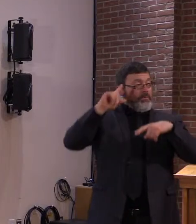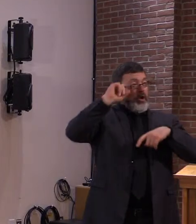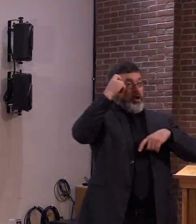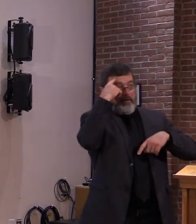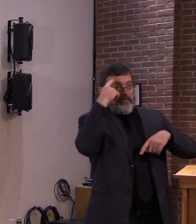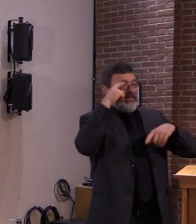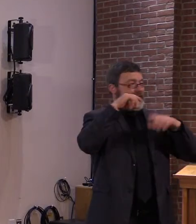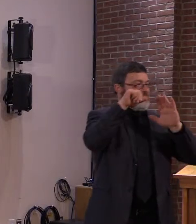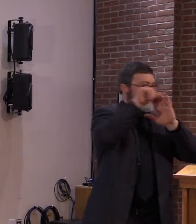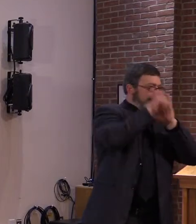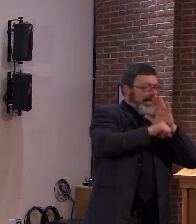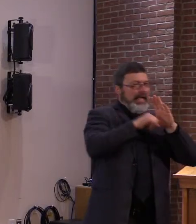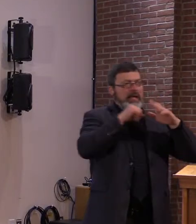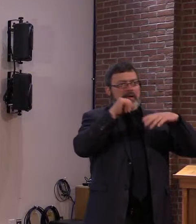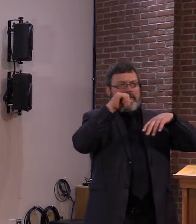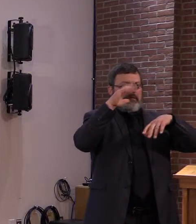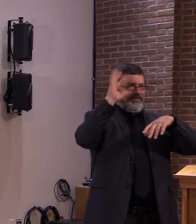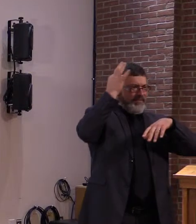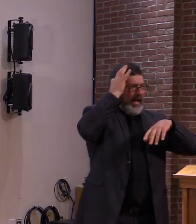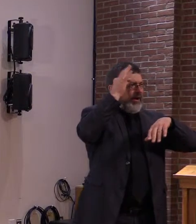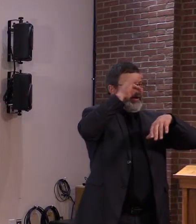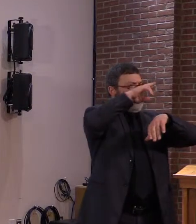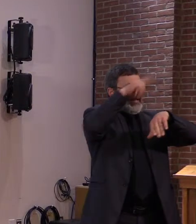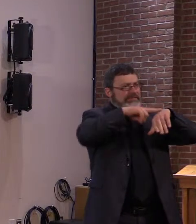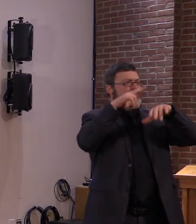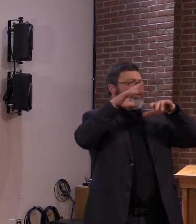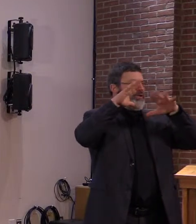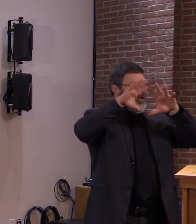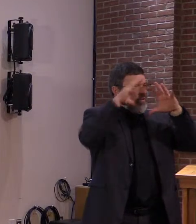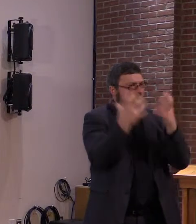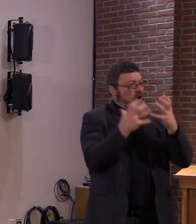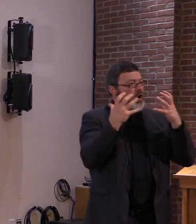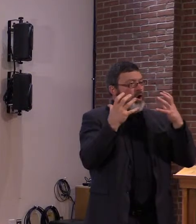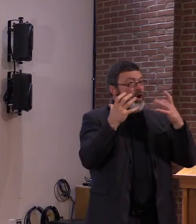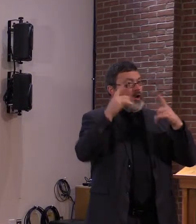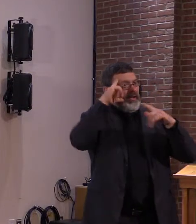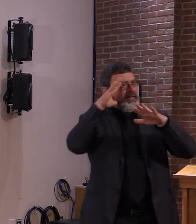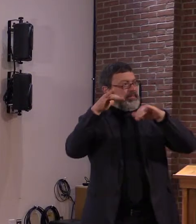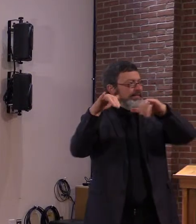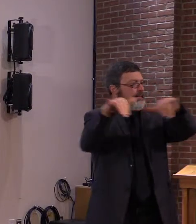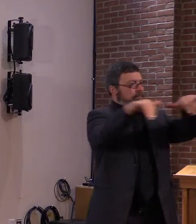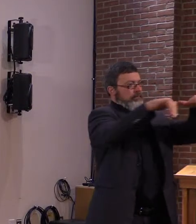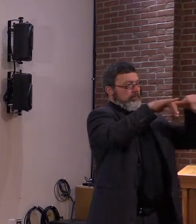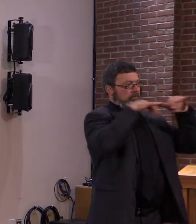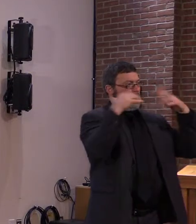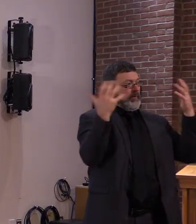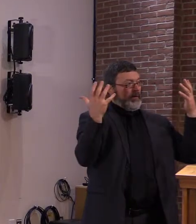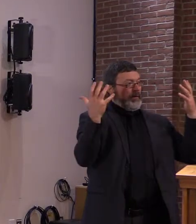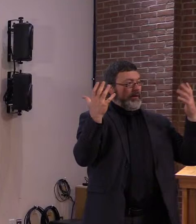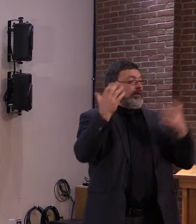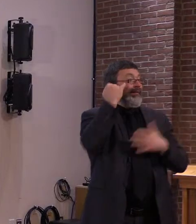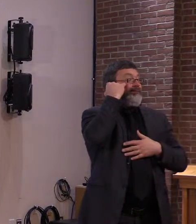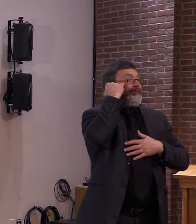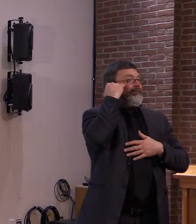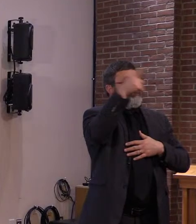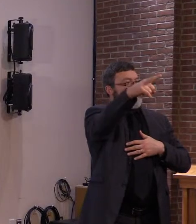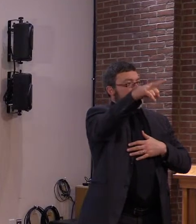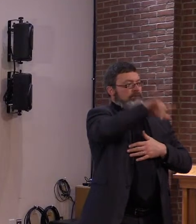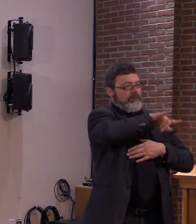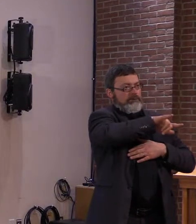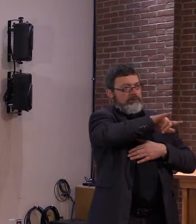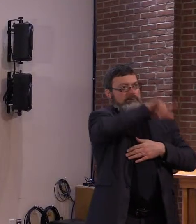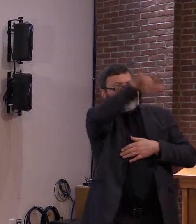Okay, so you're saying because it's occupancy rates and not caps, we're probably in the clear with that. Yeah, I mean, it's